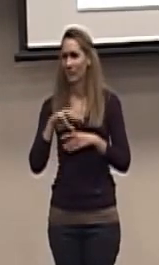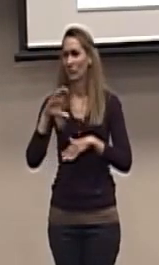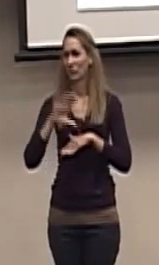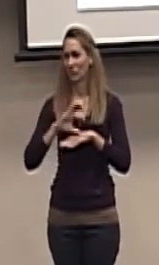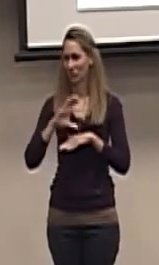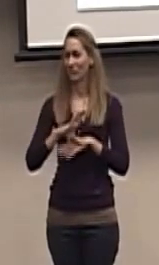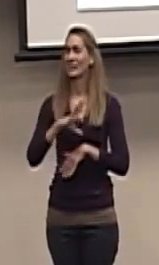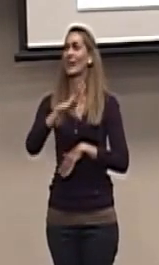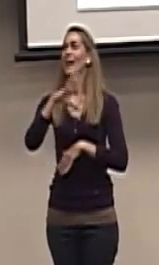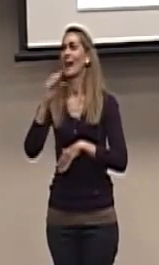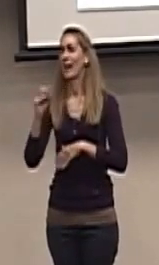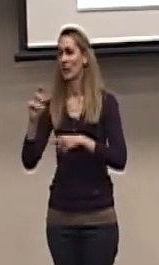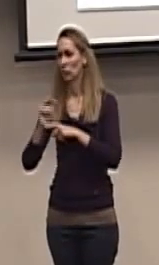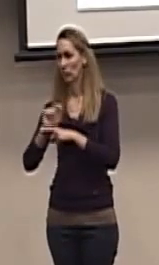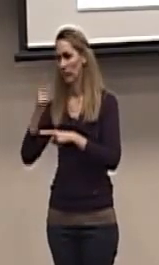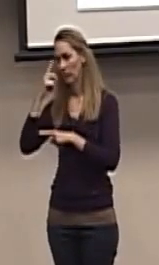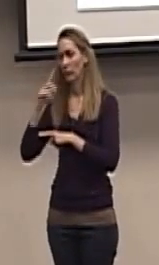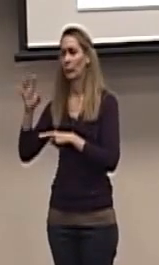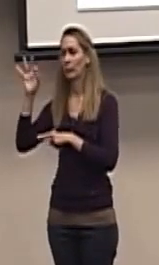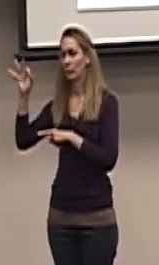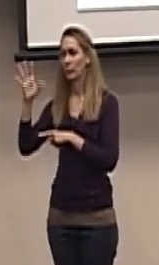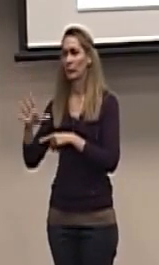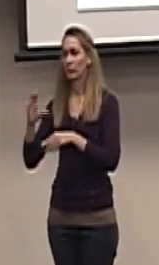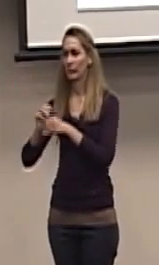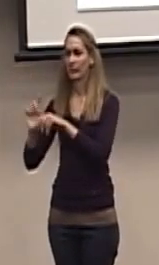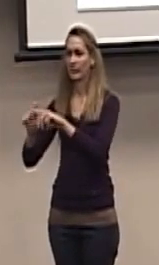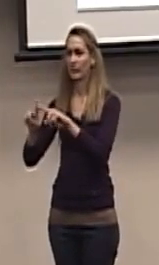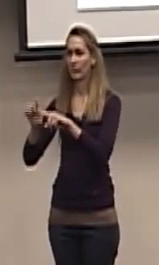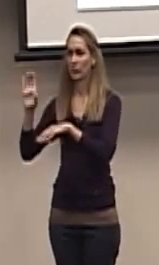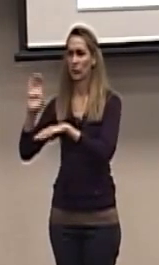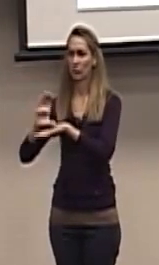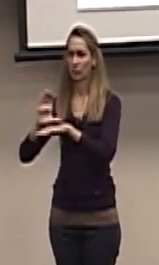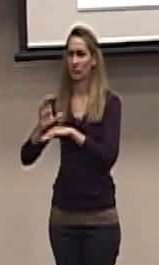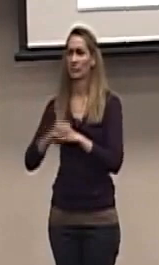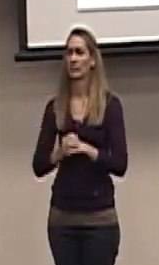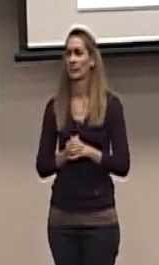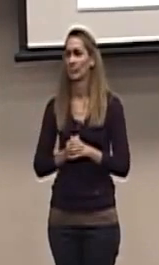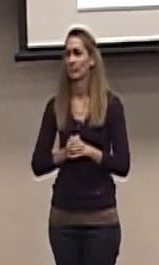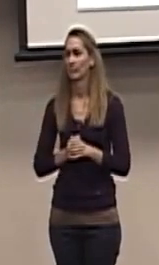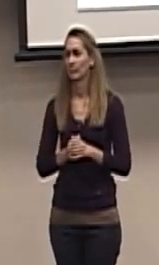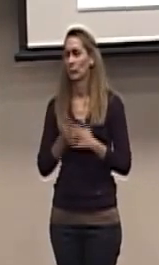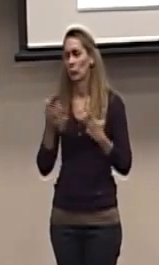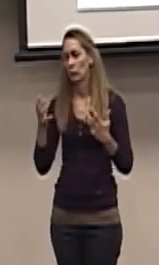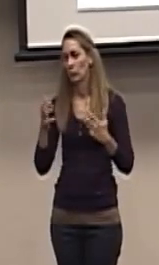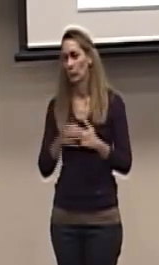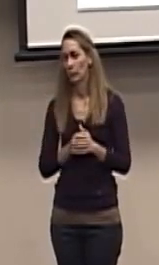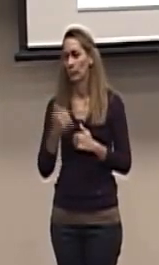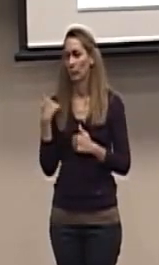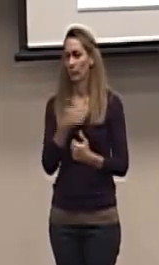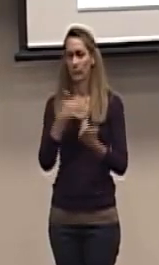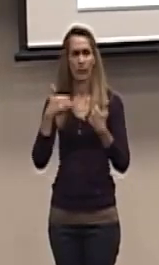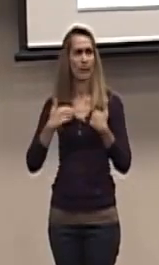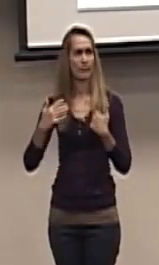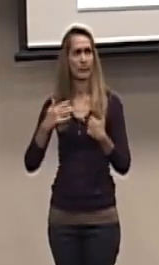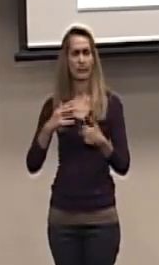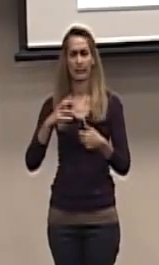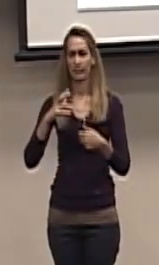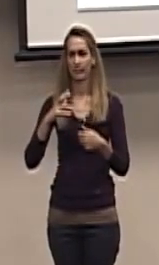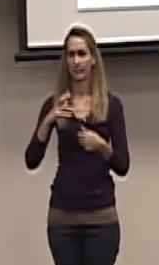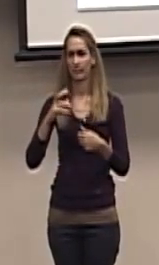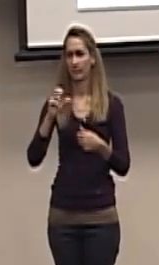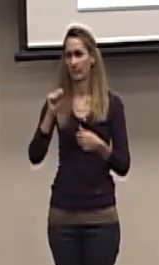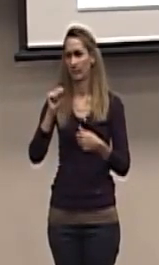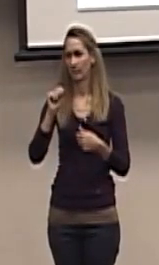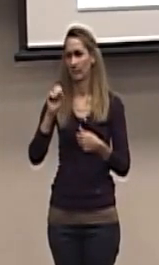as the preachers working in the various churches annually. So we have a secondary school in